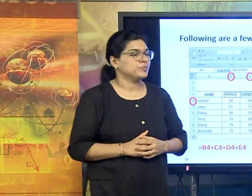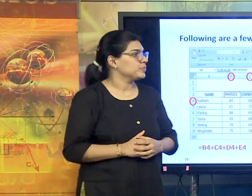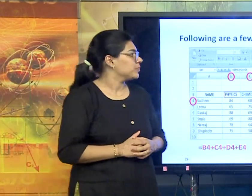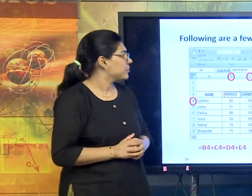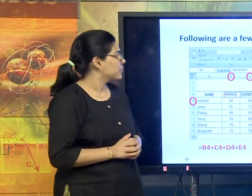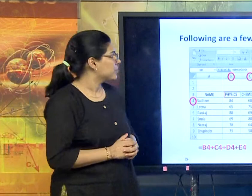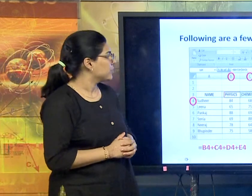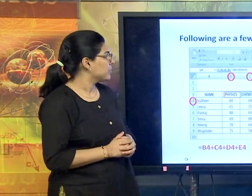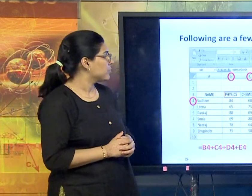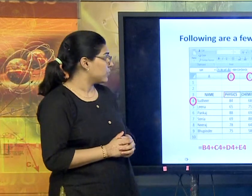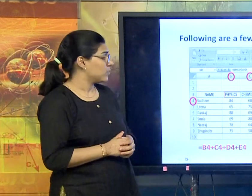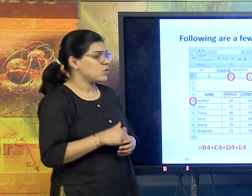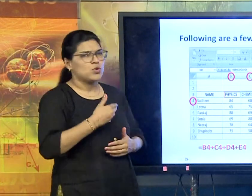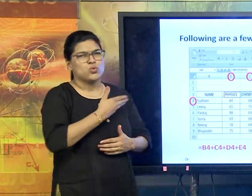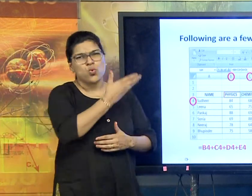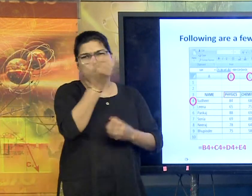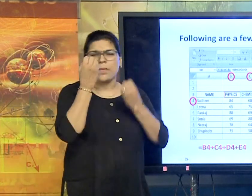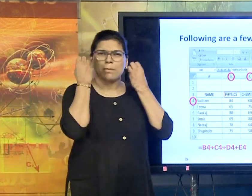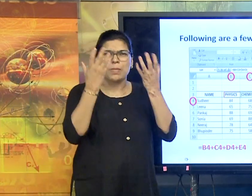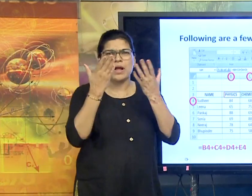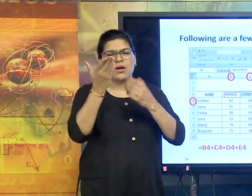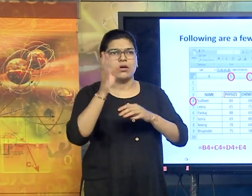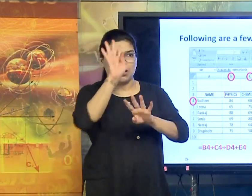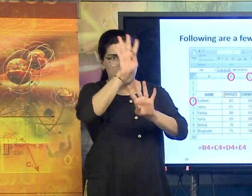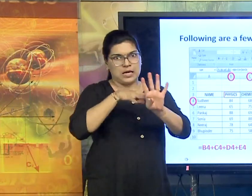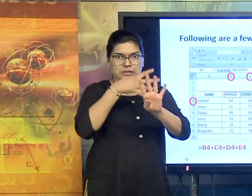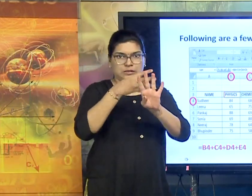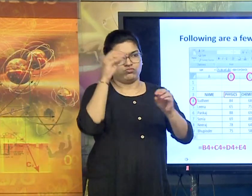Let me show you some example.